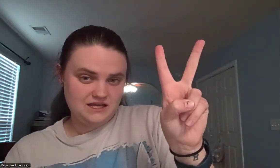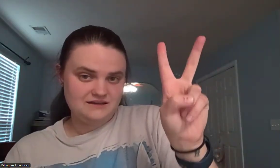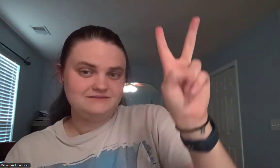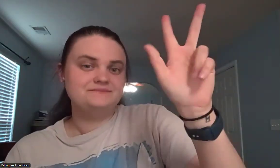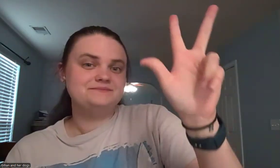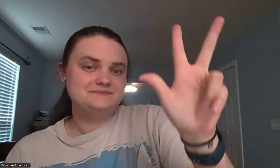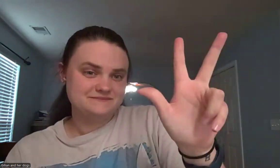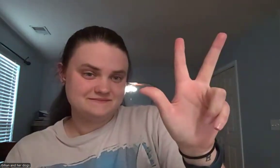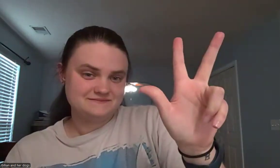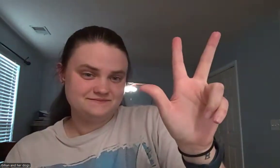3.